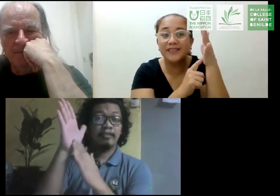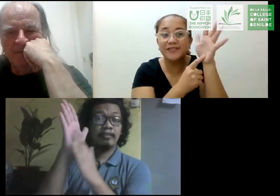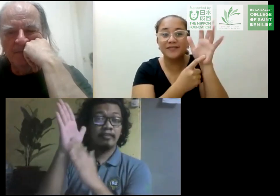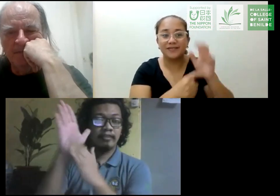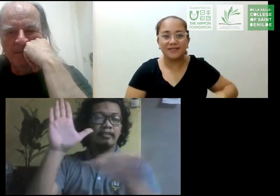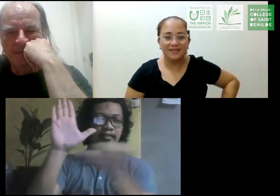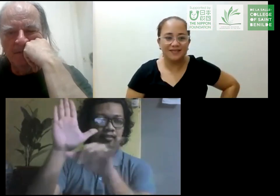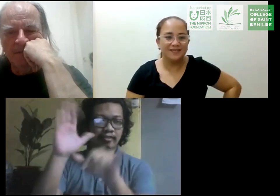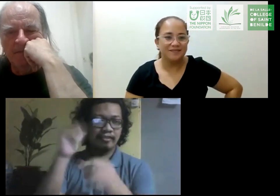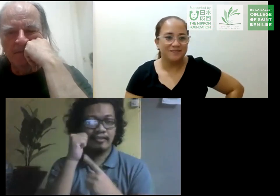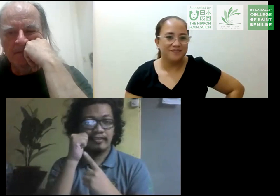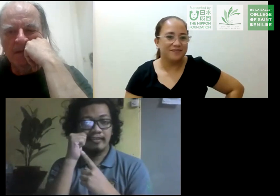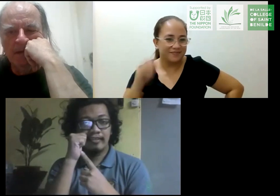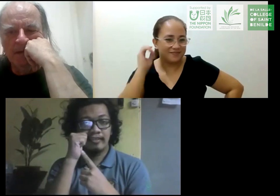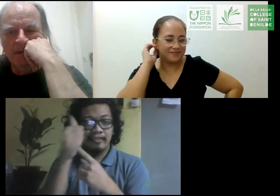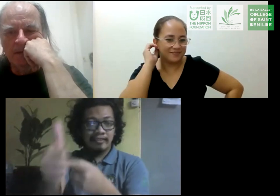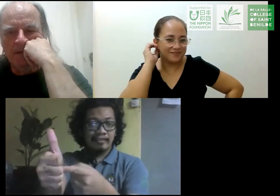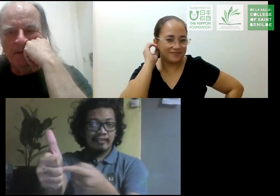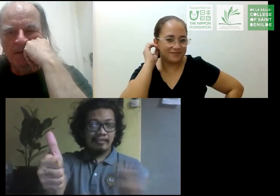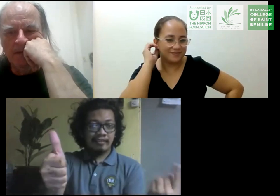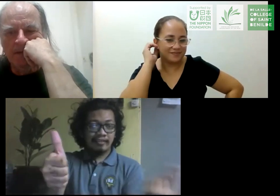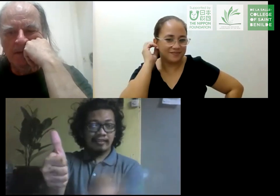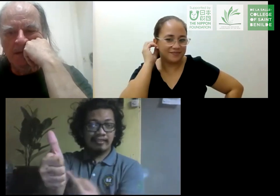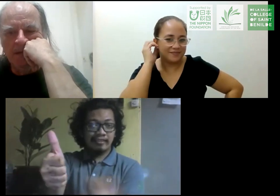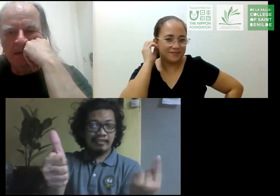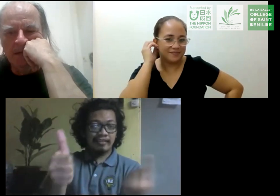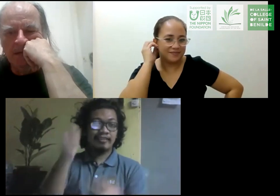Yeah, but the orientation